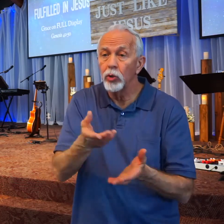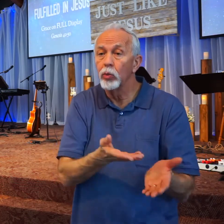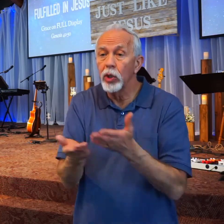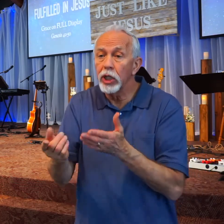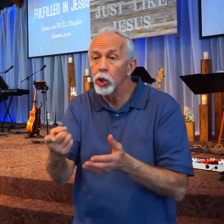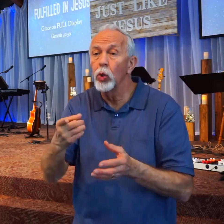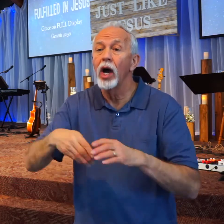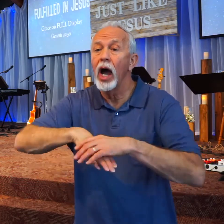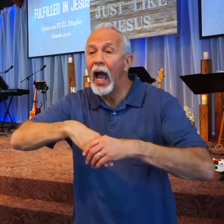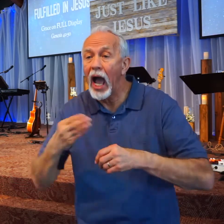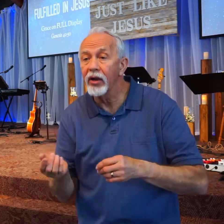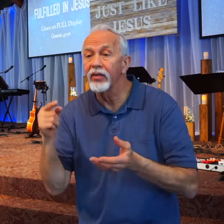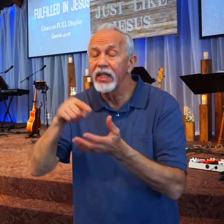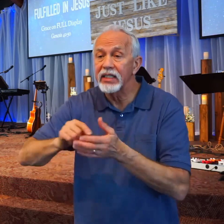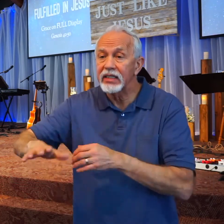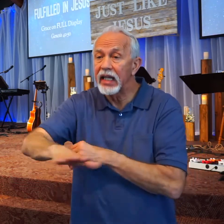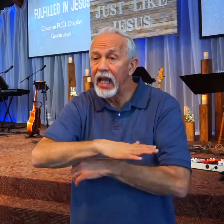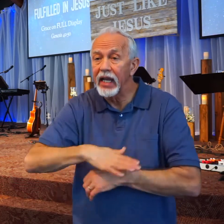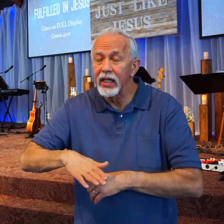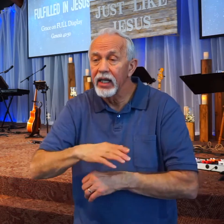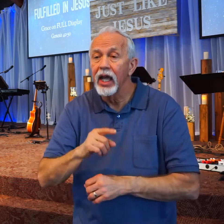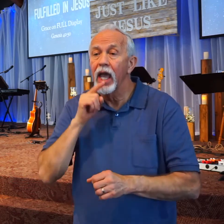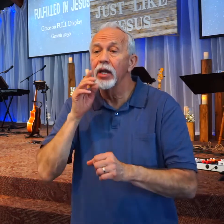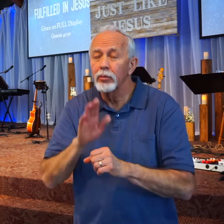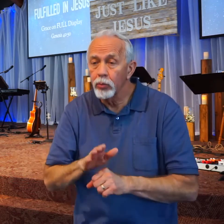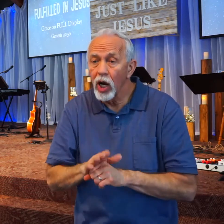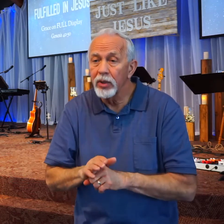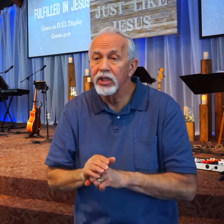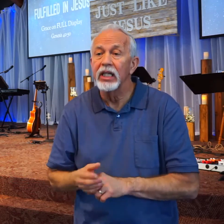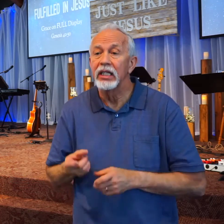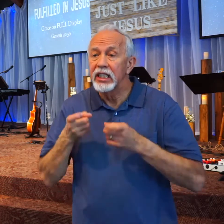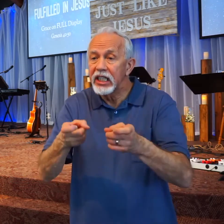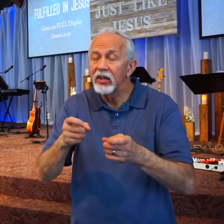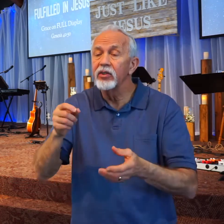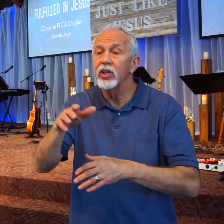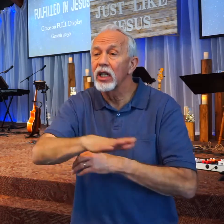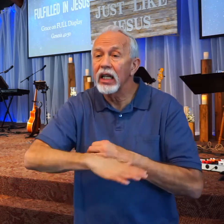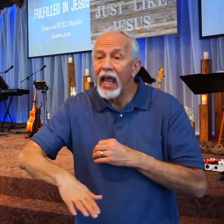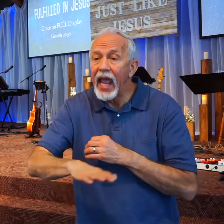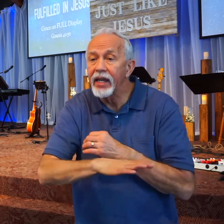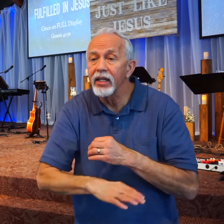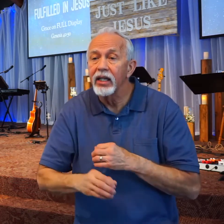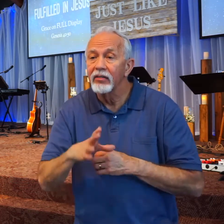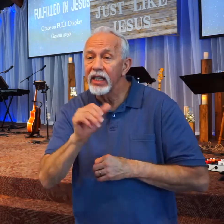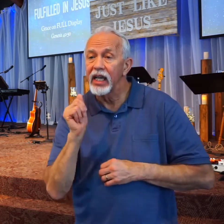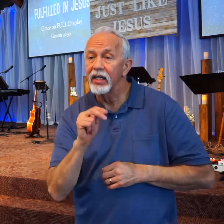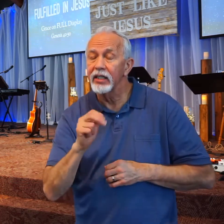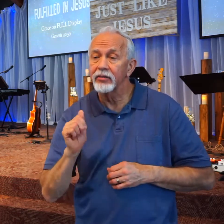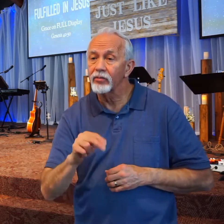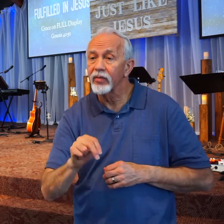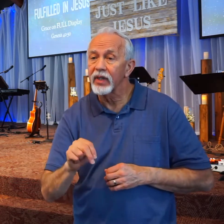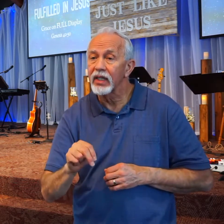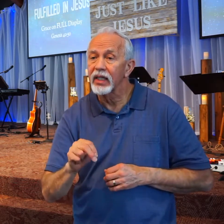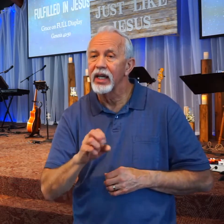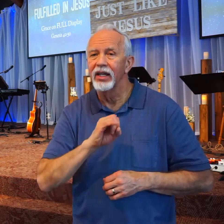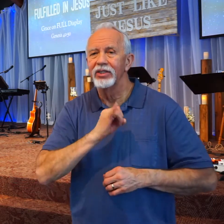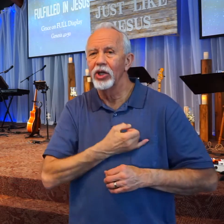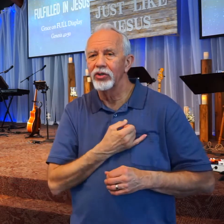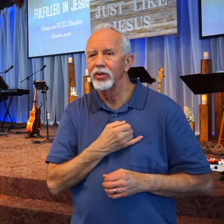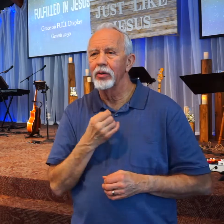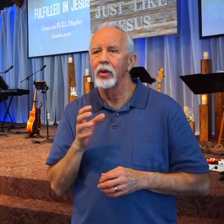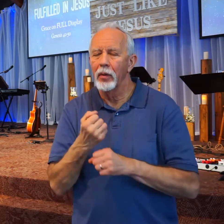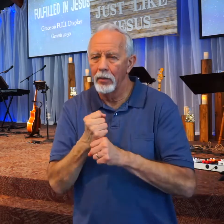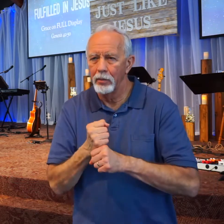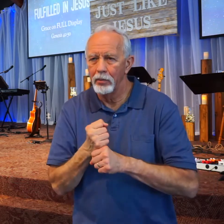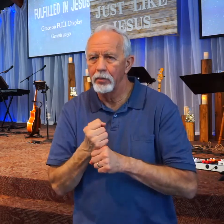land that he swore to give to Abraham, Isaac, and Jacob. So Joseph did the same thing. He made the sons of Israel take an